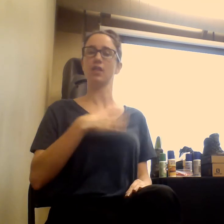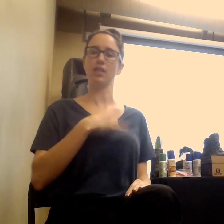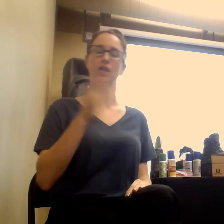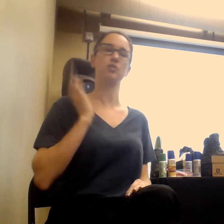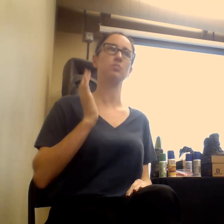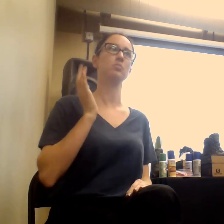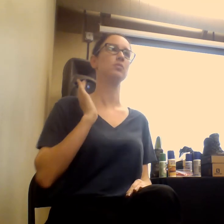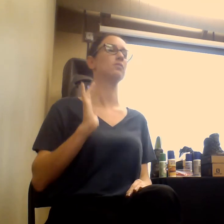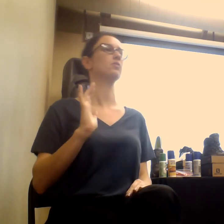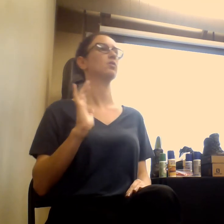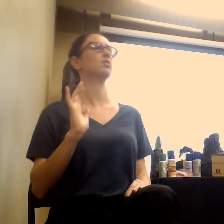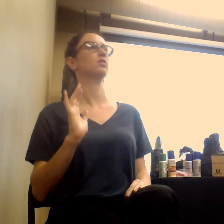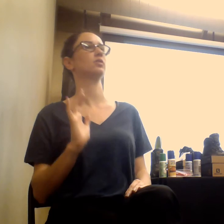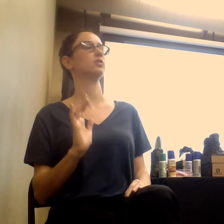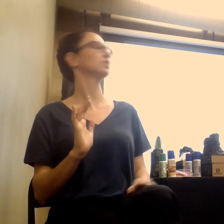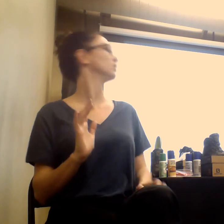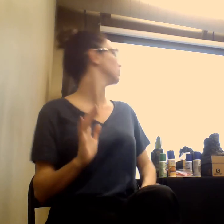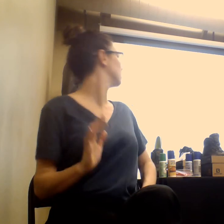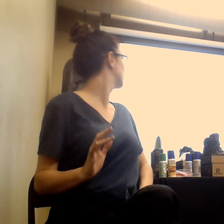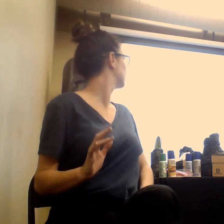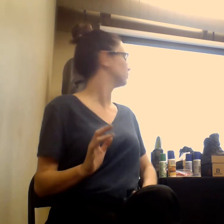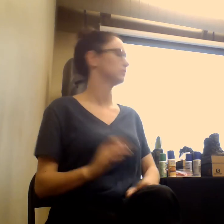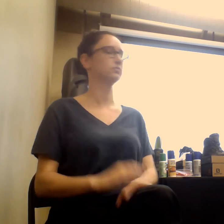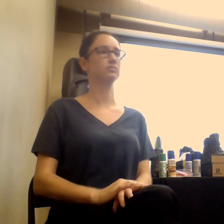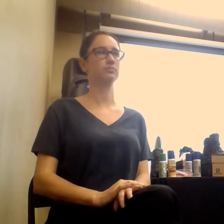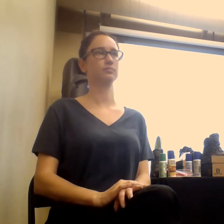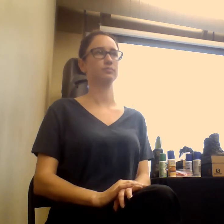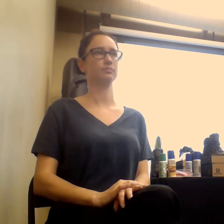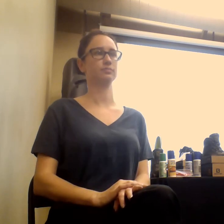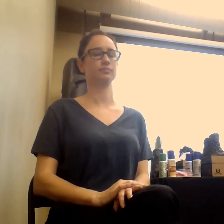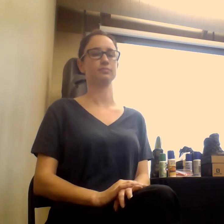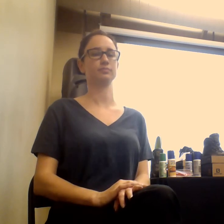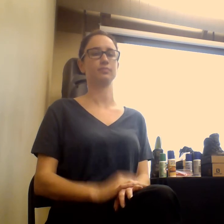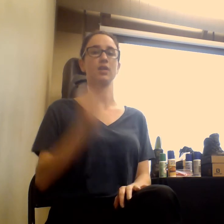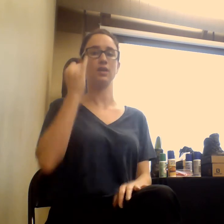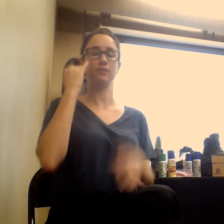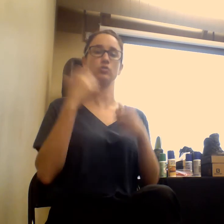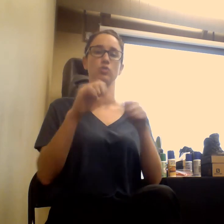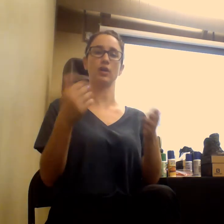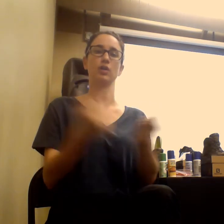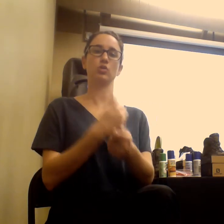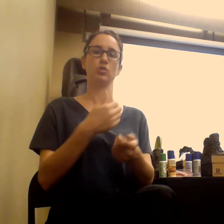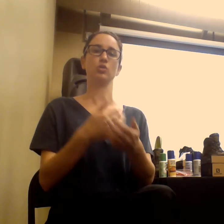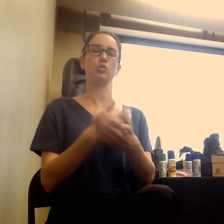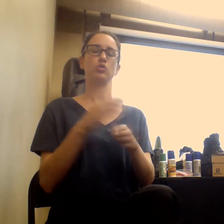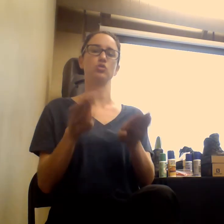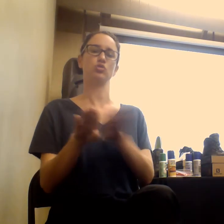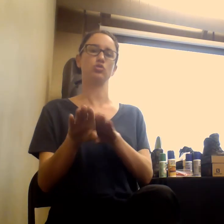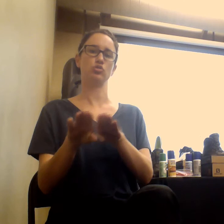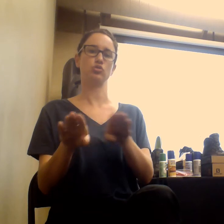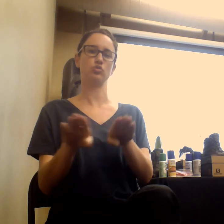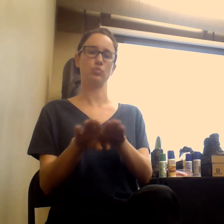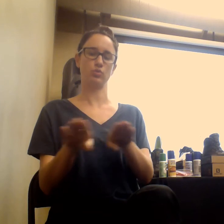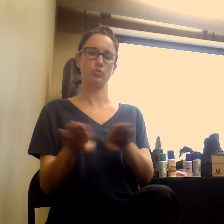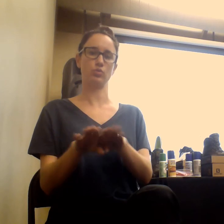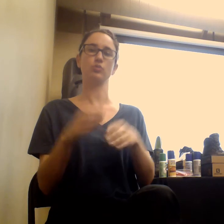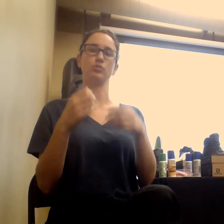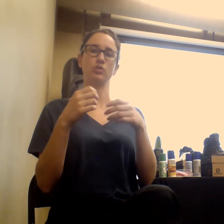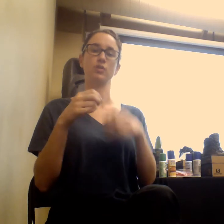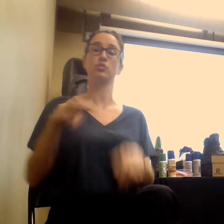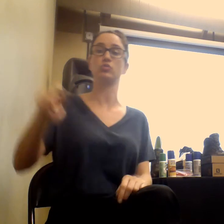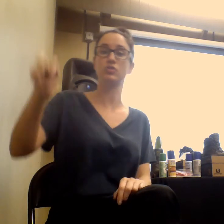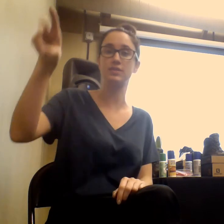some time, take some strolls, I already hit that, hit the stairs, find the incline, that's why we have the rock. It's there for you to use,